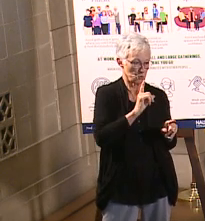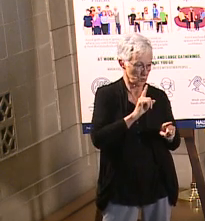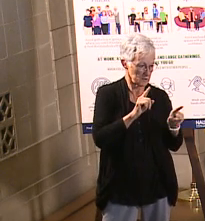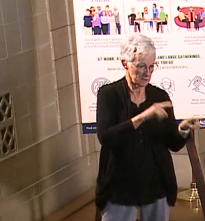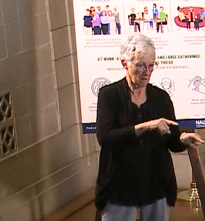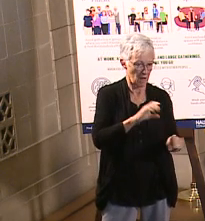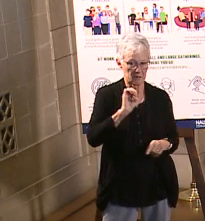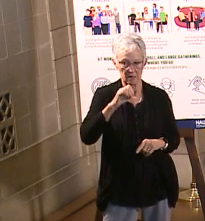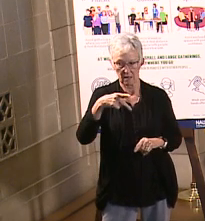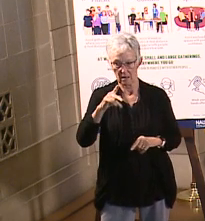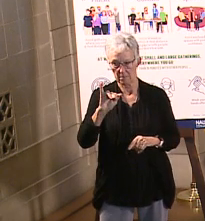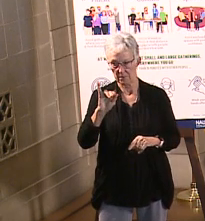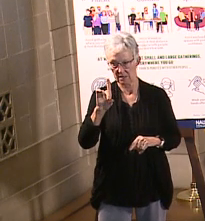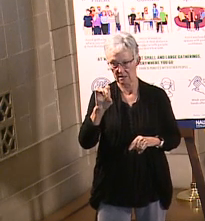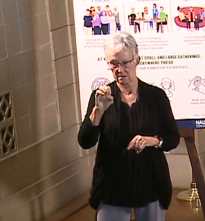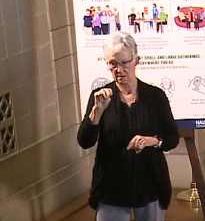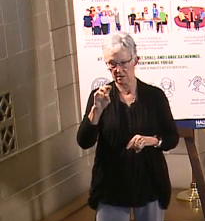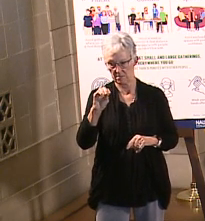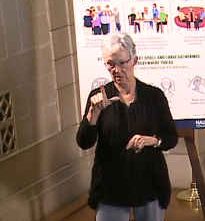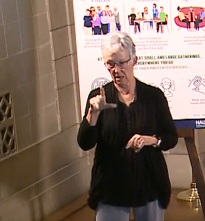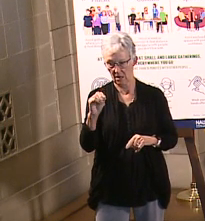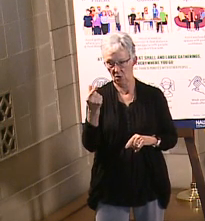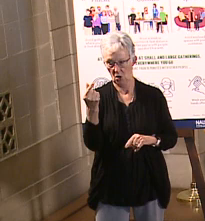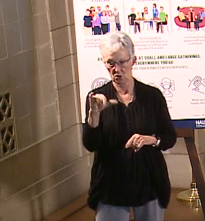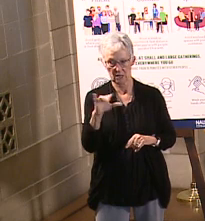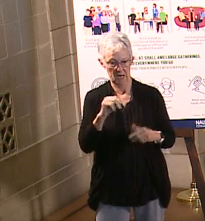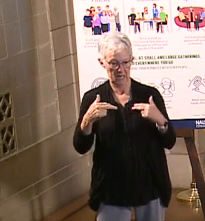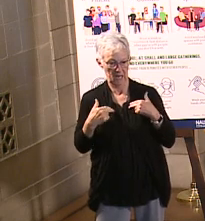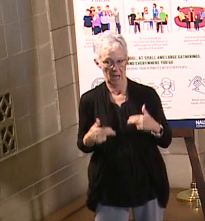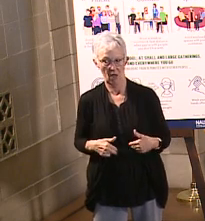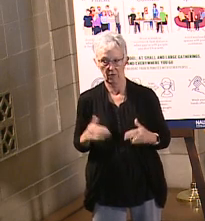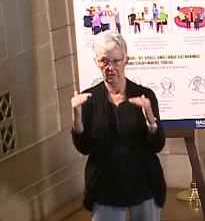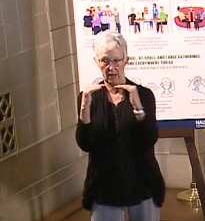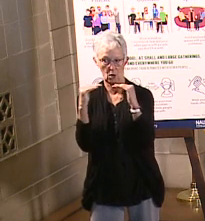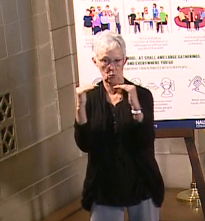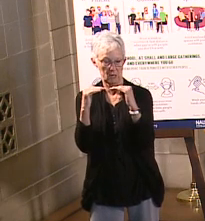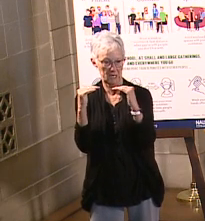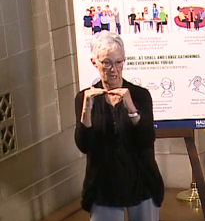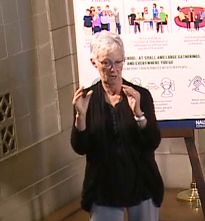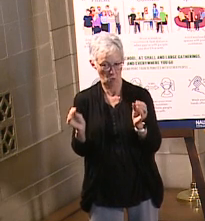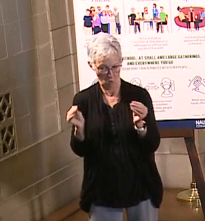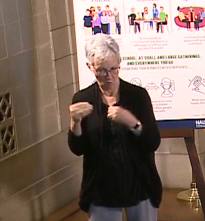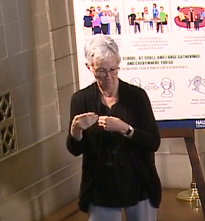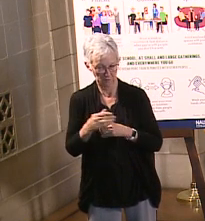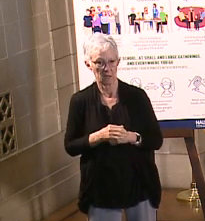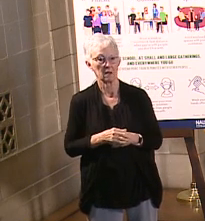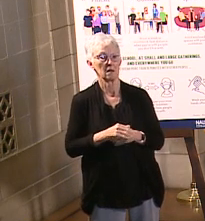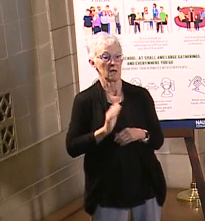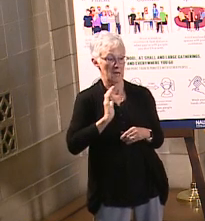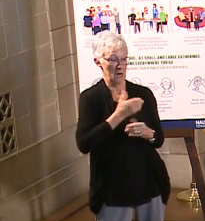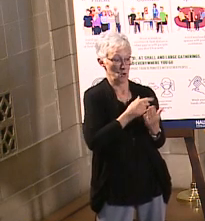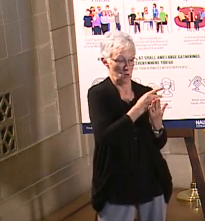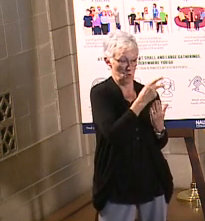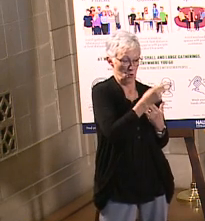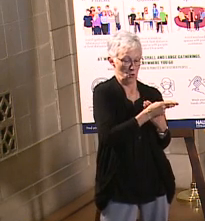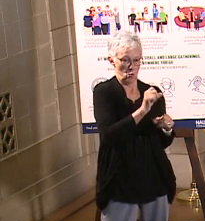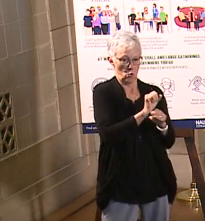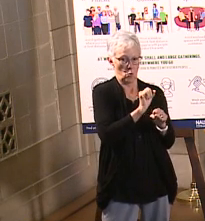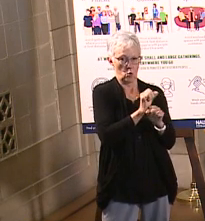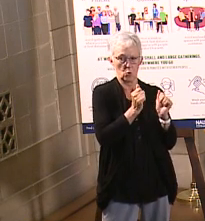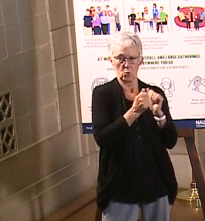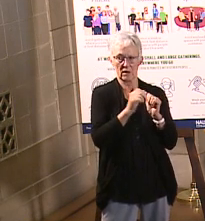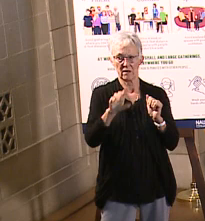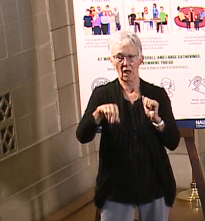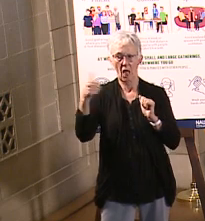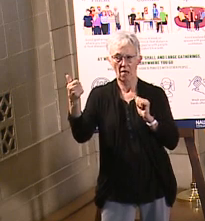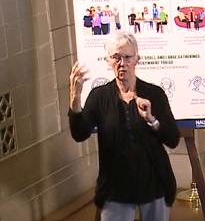epidemiology, communications, and the Office of Health Disparities and Health Equity. In addition, this program continues to work closely with